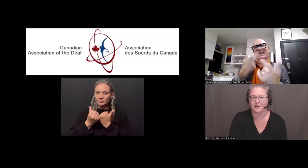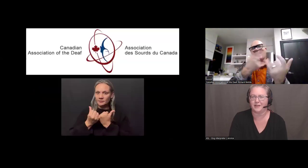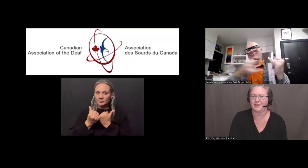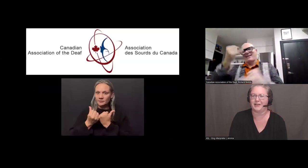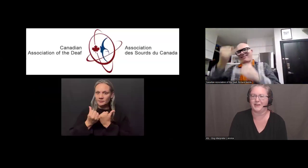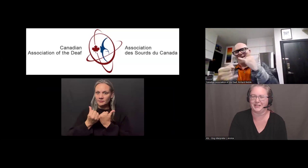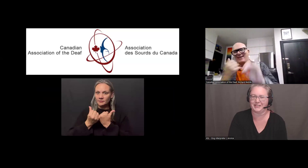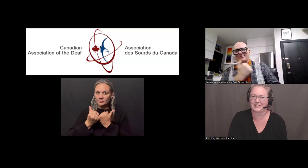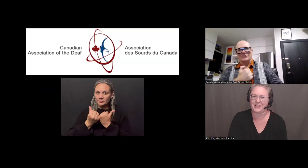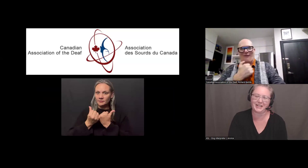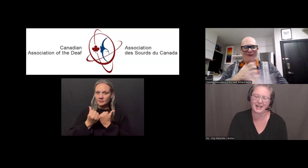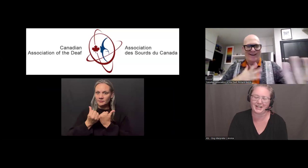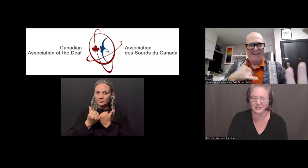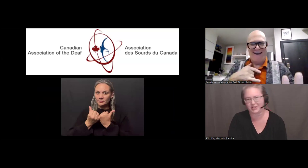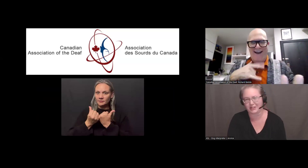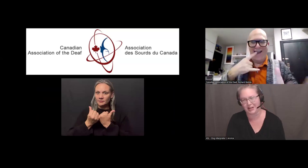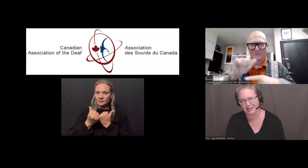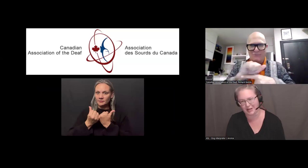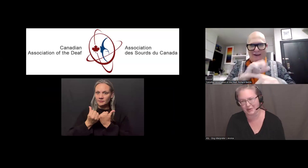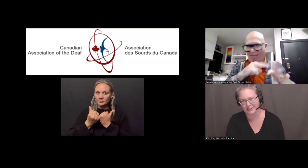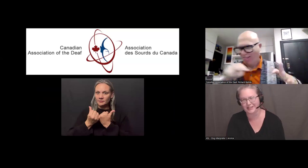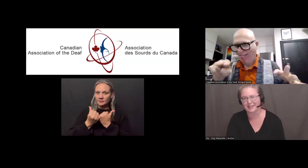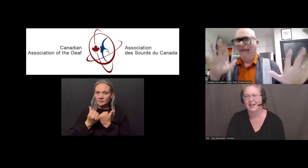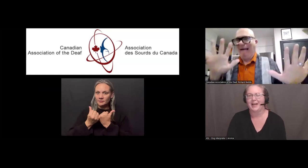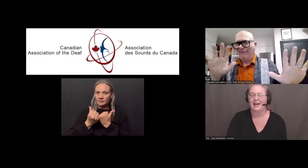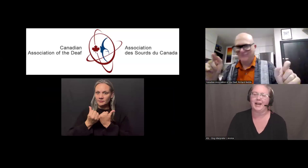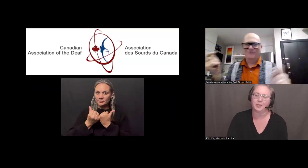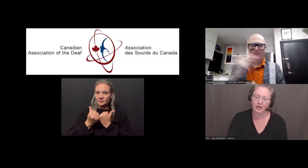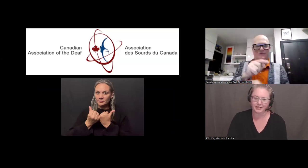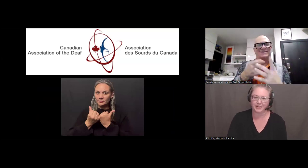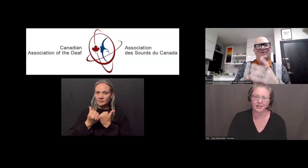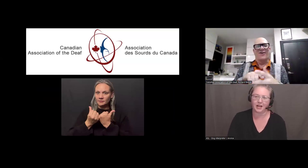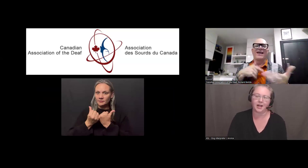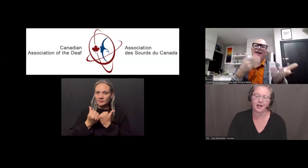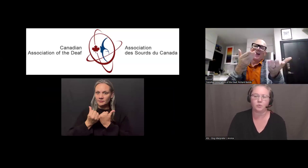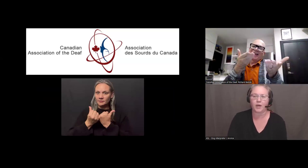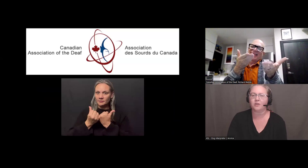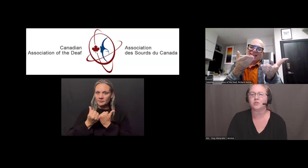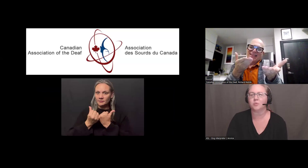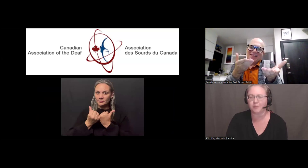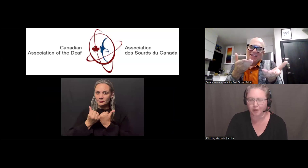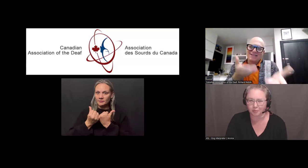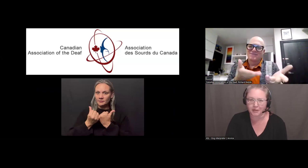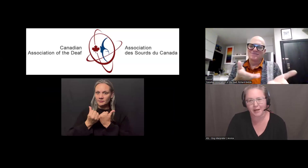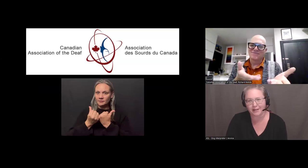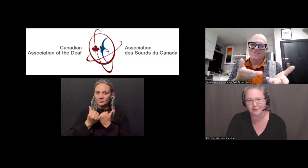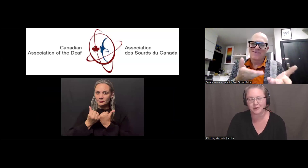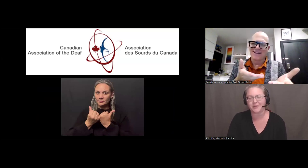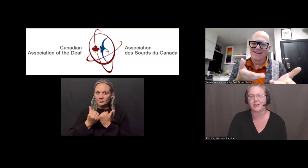There we go. Let's start again. I started at the end. I apologize. Practicing how to move a PowerPoint back and forth